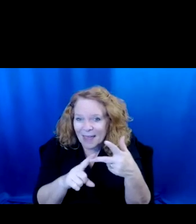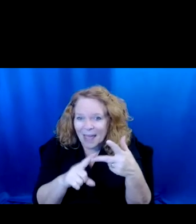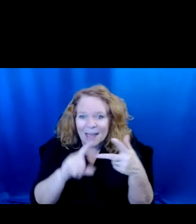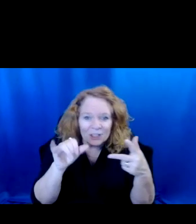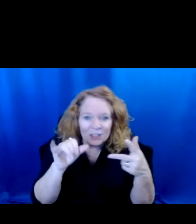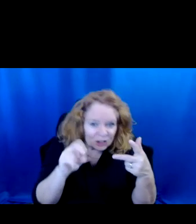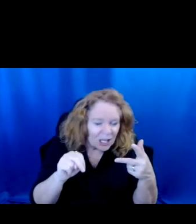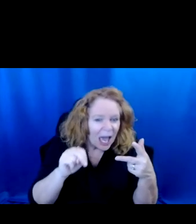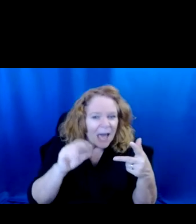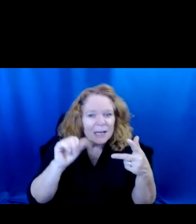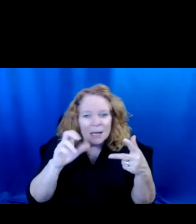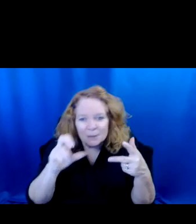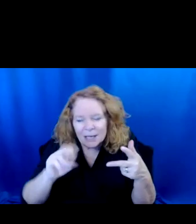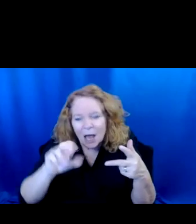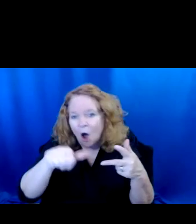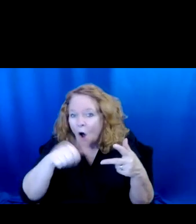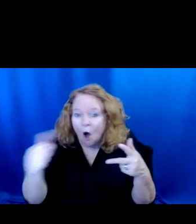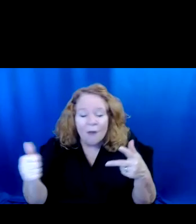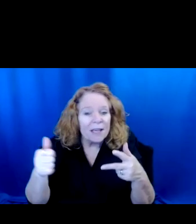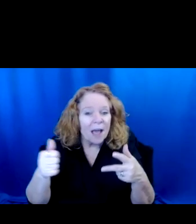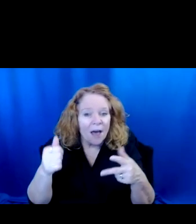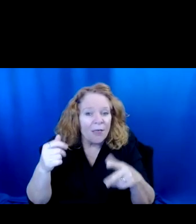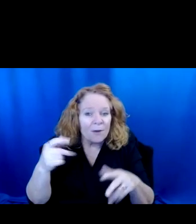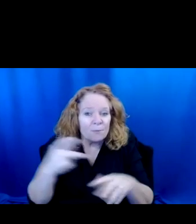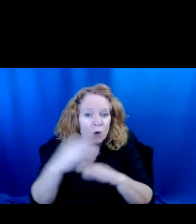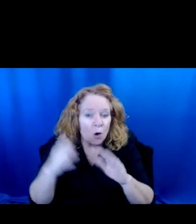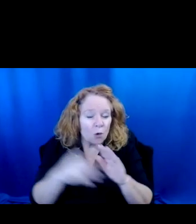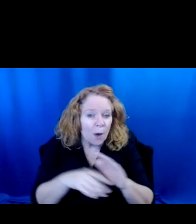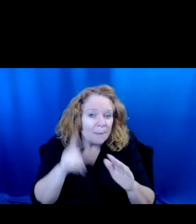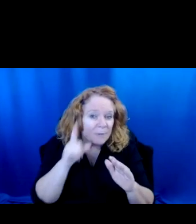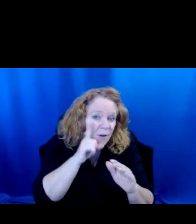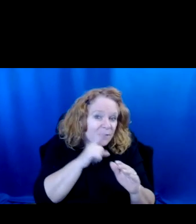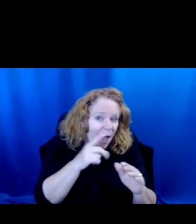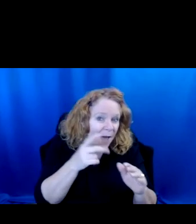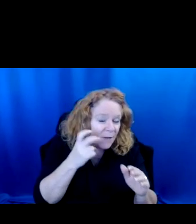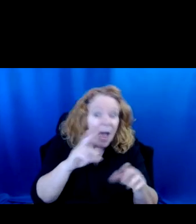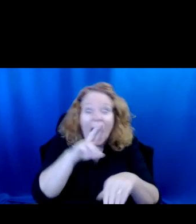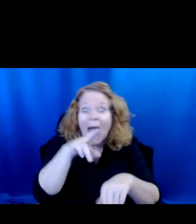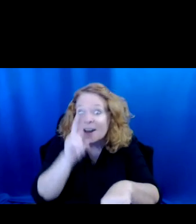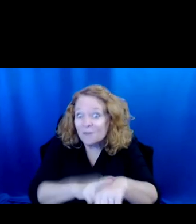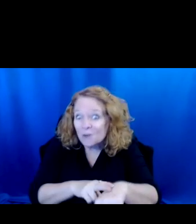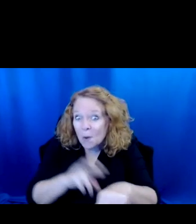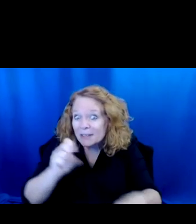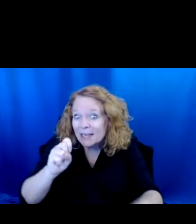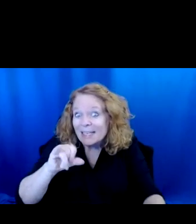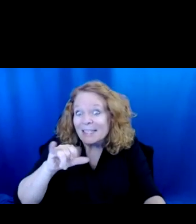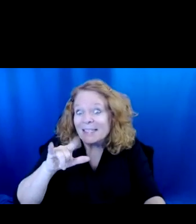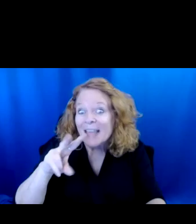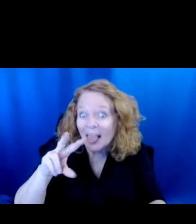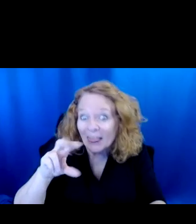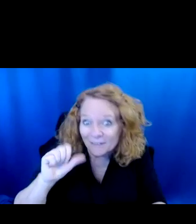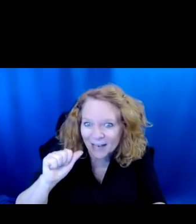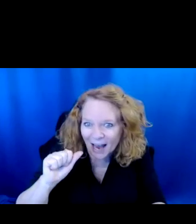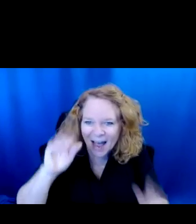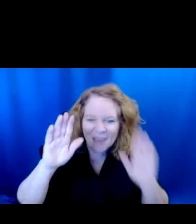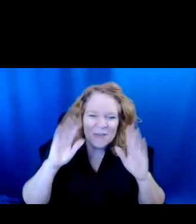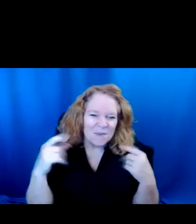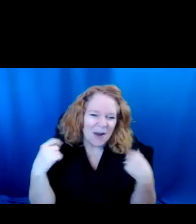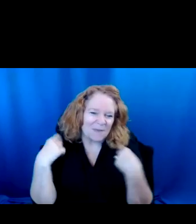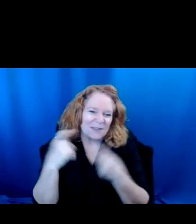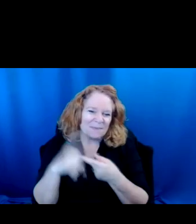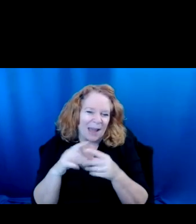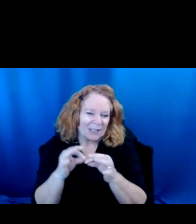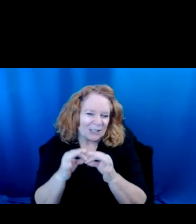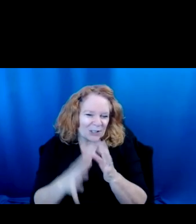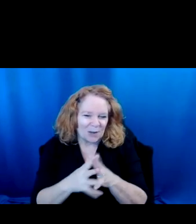the other coordinators of the Deafblind Projects. And of course, to Sylvia, our wonderful Spanish interpreter. Without them,